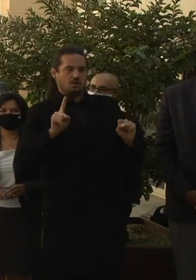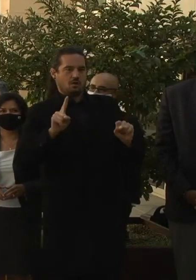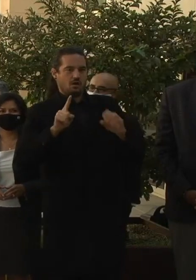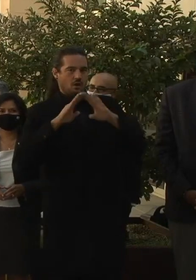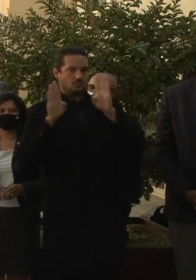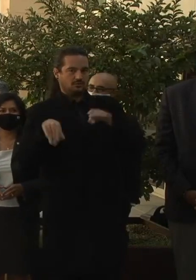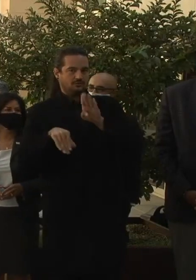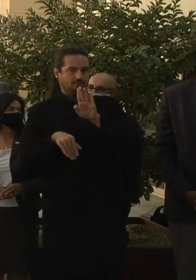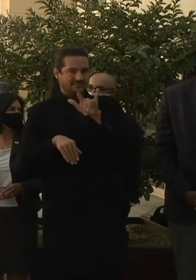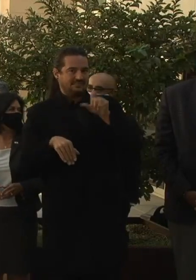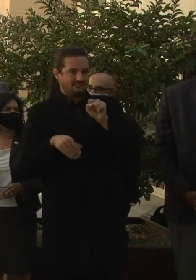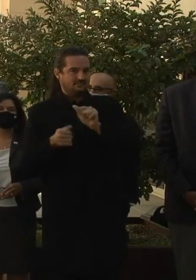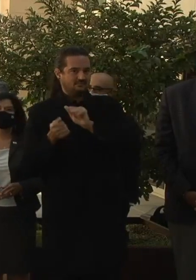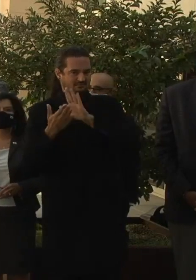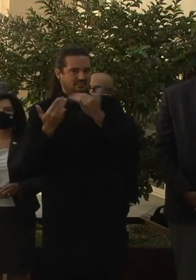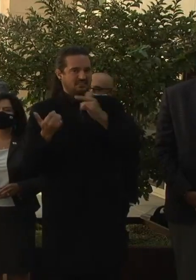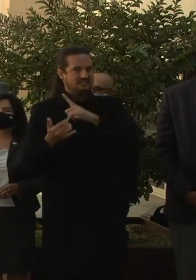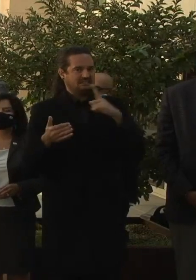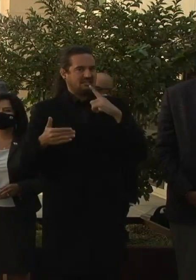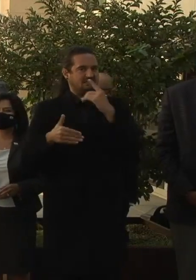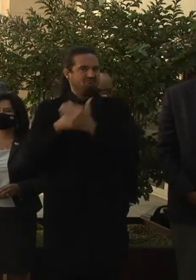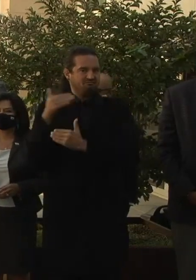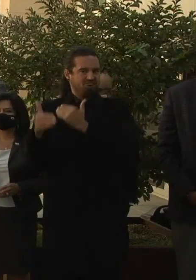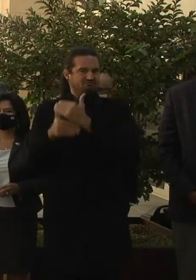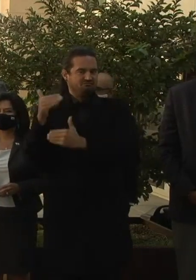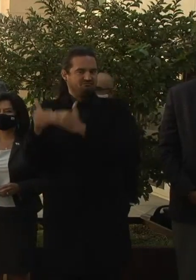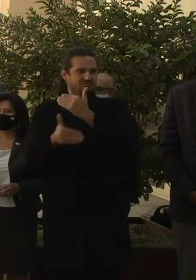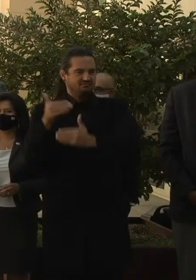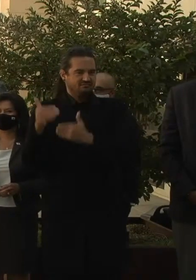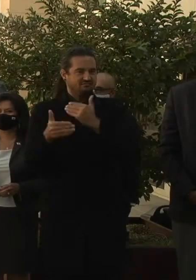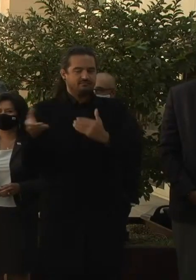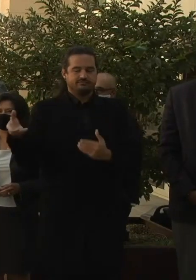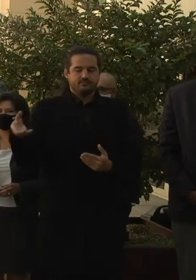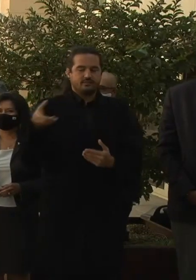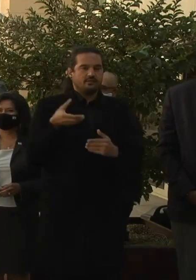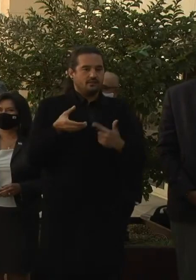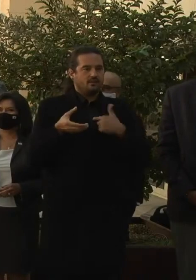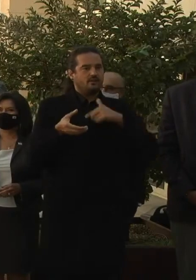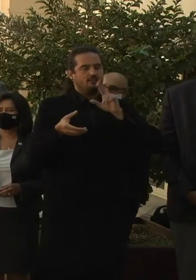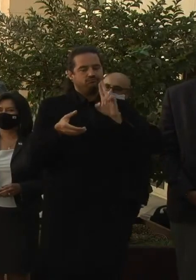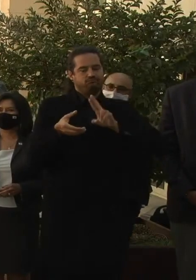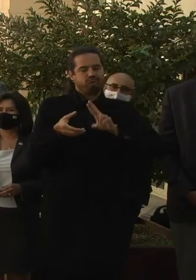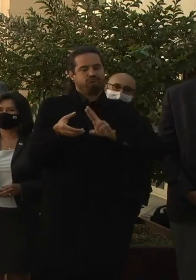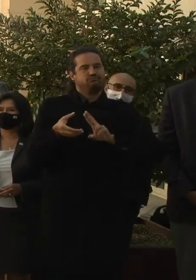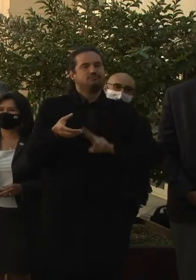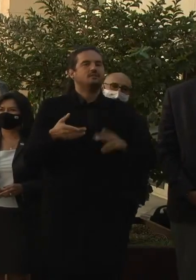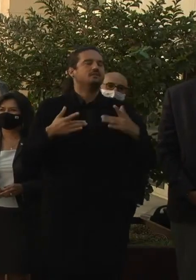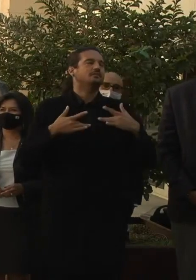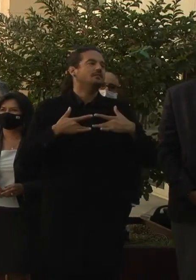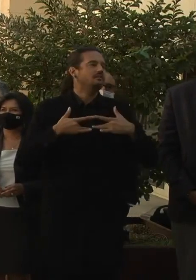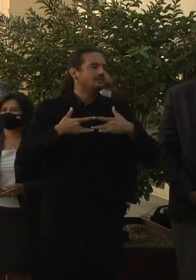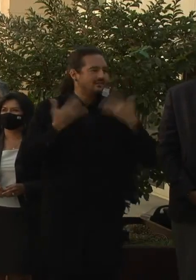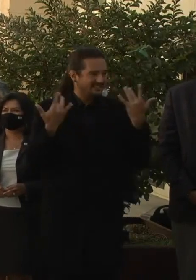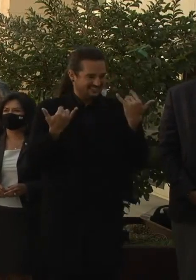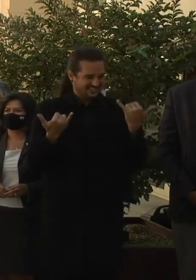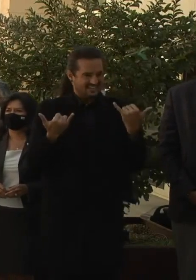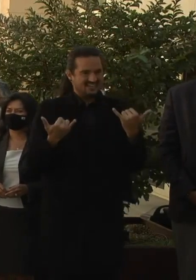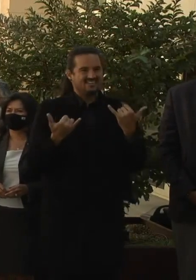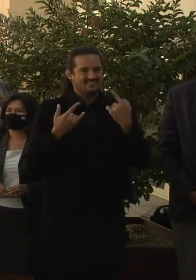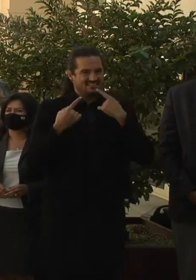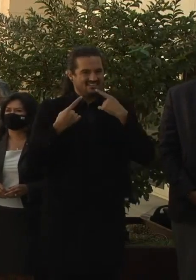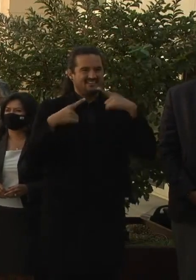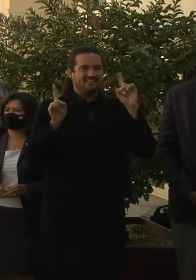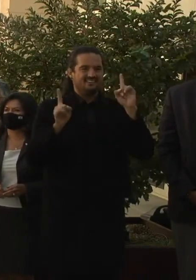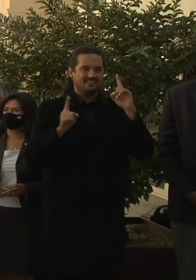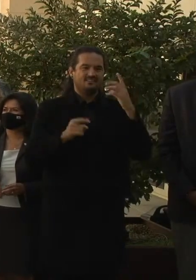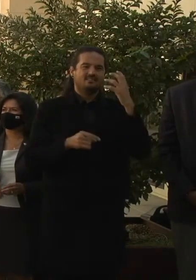has presented and afforded me the privilege of signing this year. It's a remarkable effort that they engaged